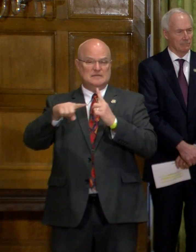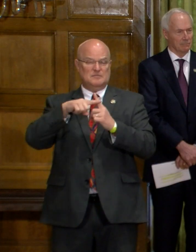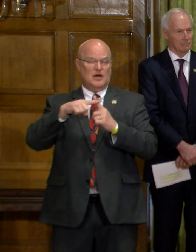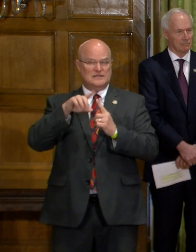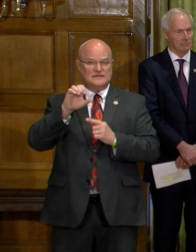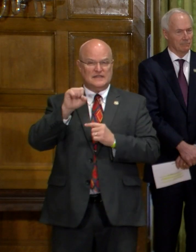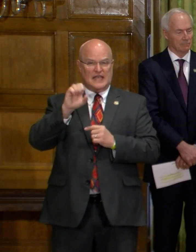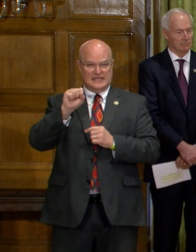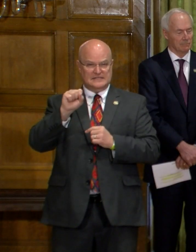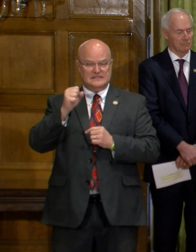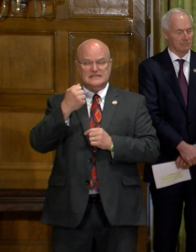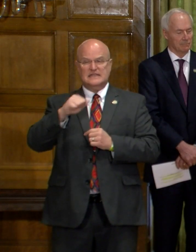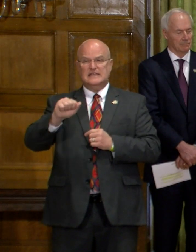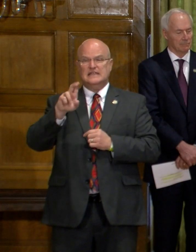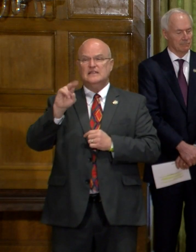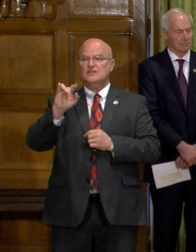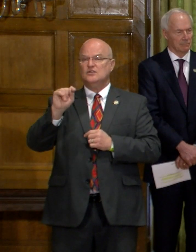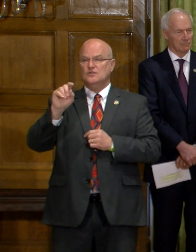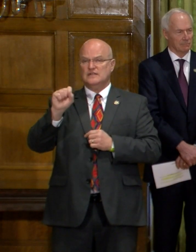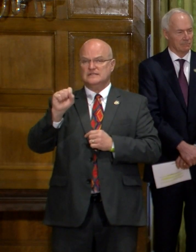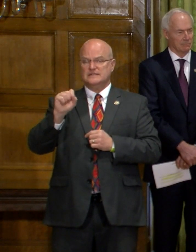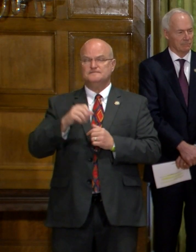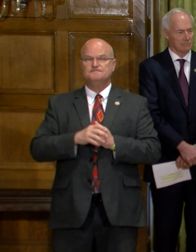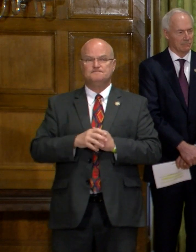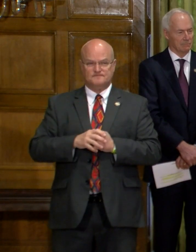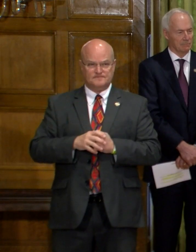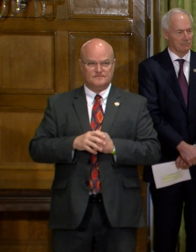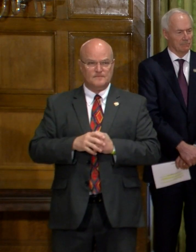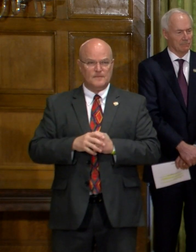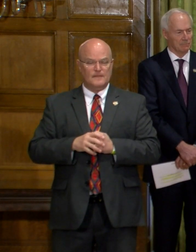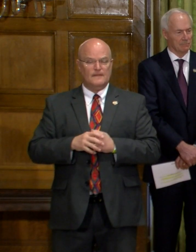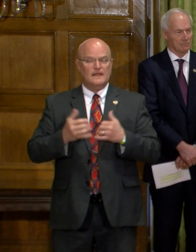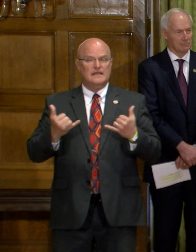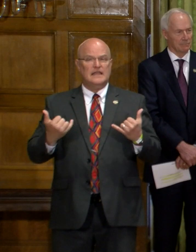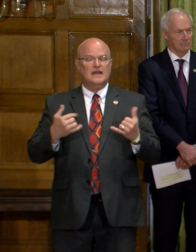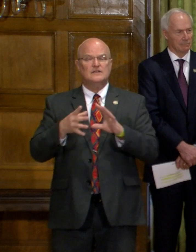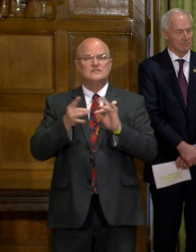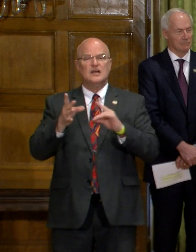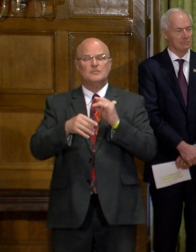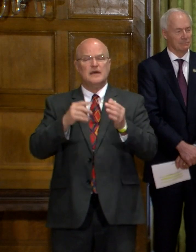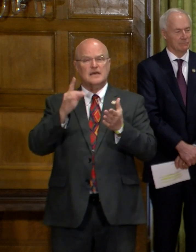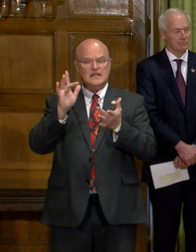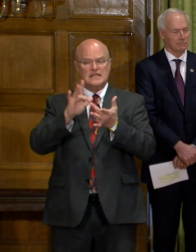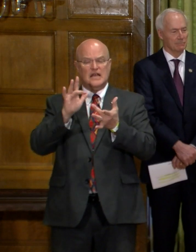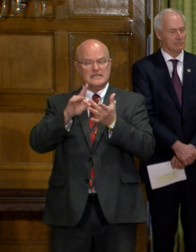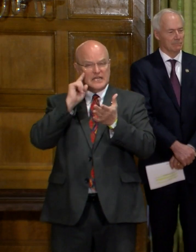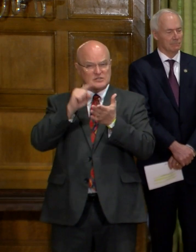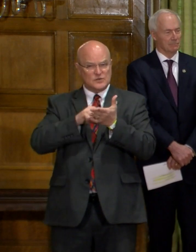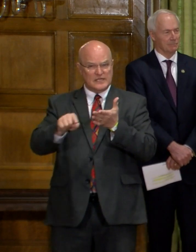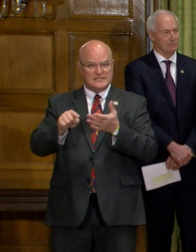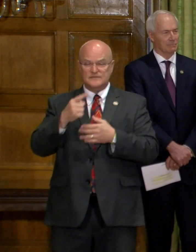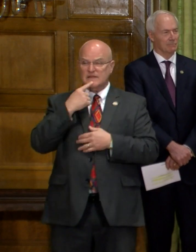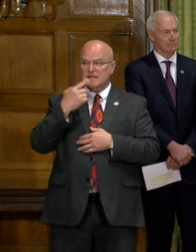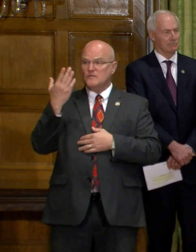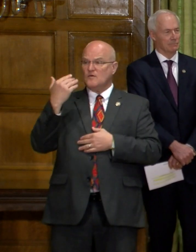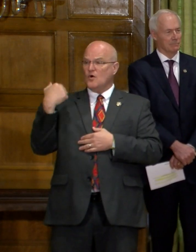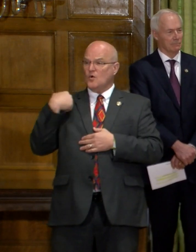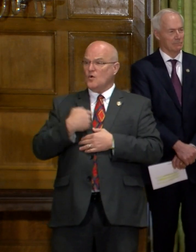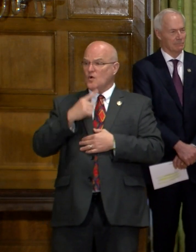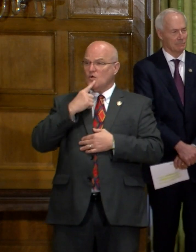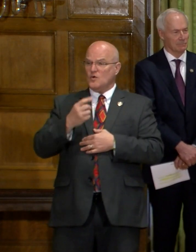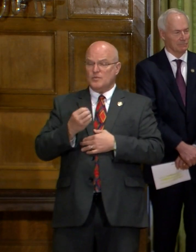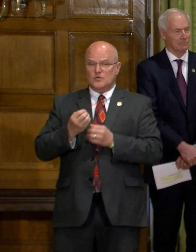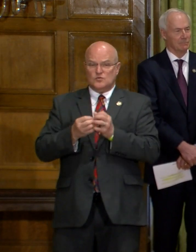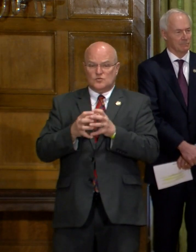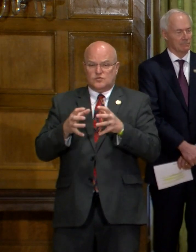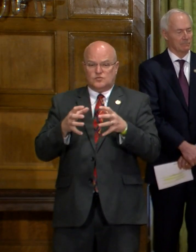positive cases in any of the units. And lastly, I wanted to talk briefly about contact tracing. As I've mentioned before, we've really been growing